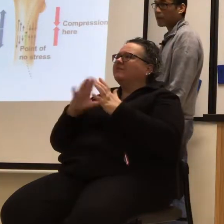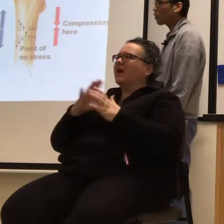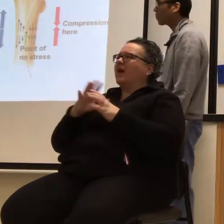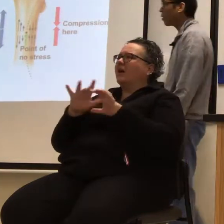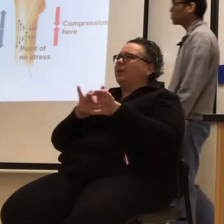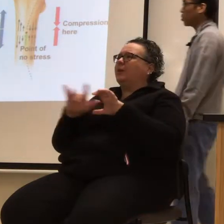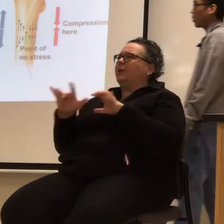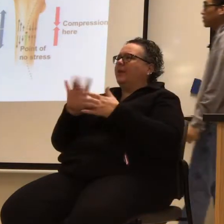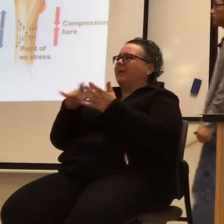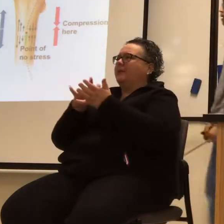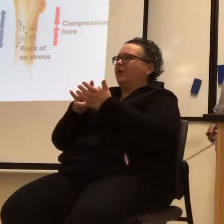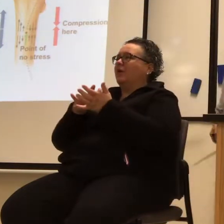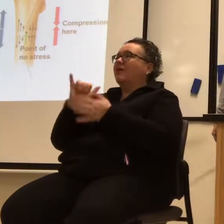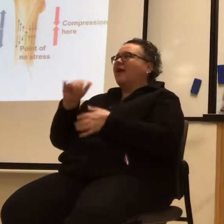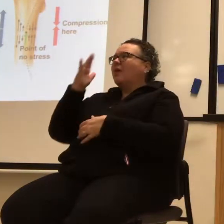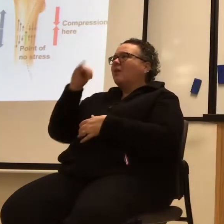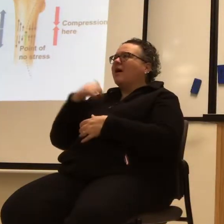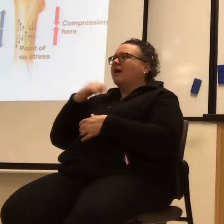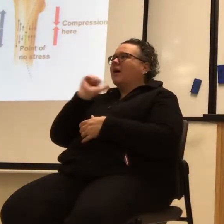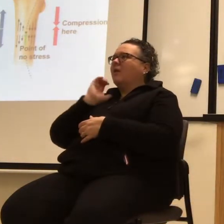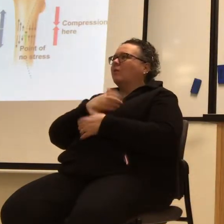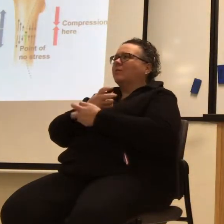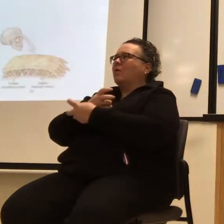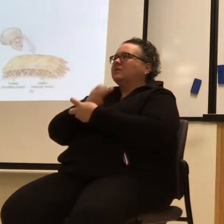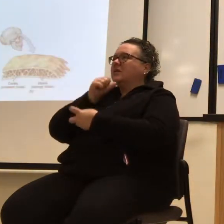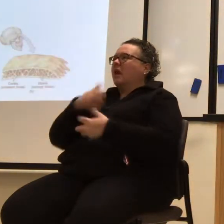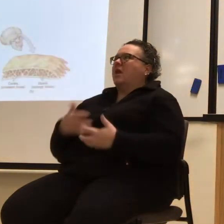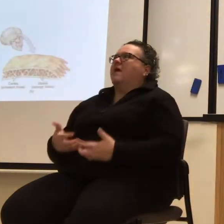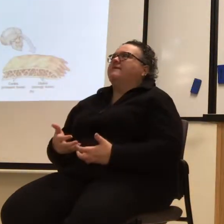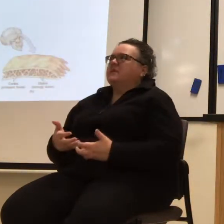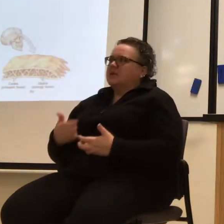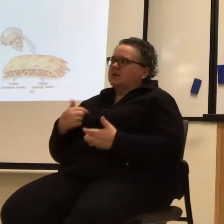Okay? So that way our bones don't weigh us down.